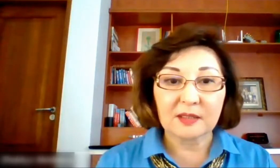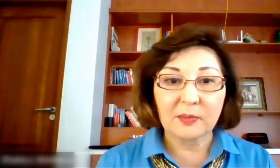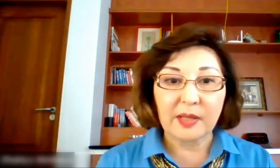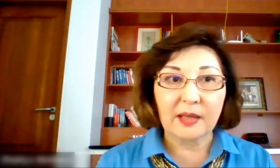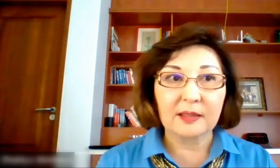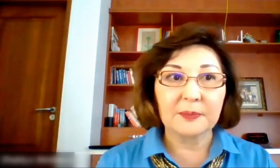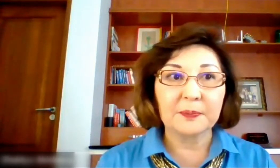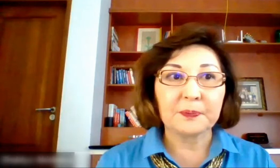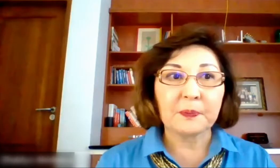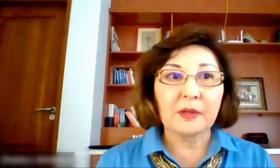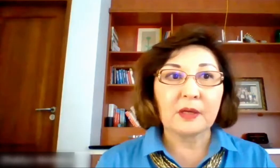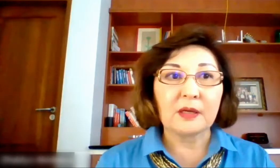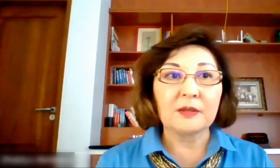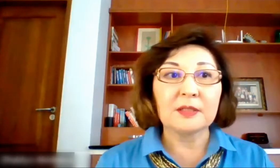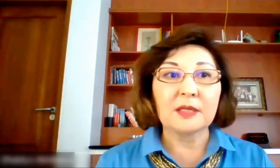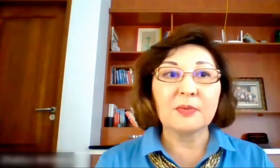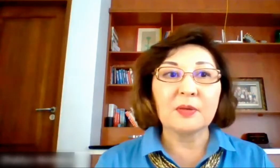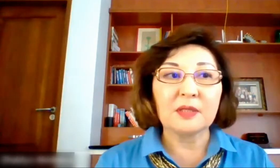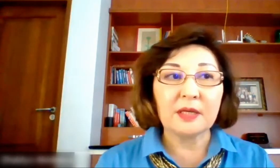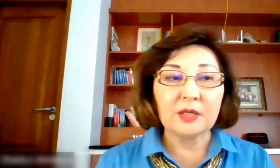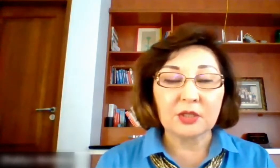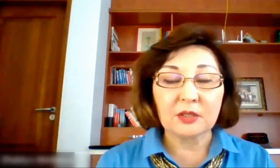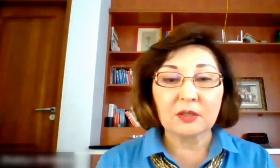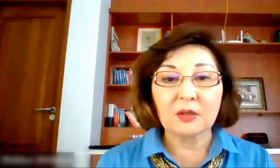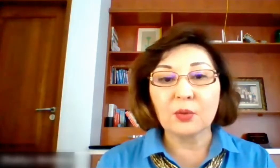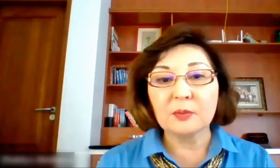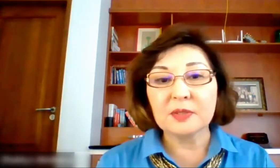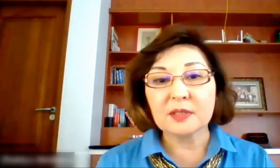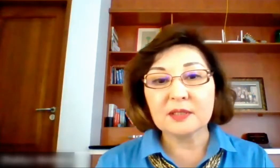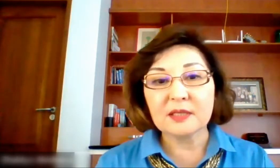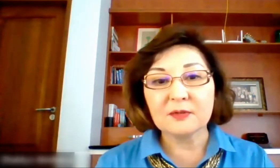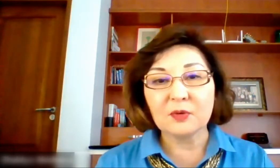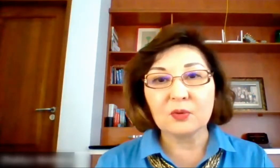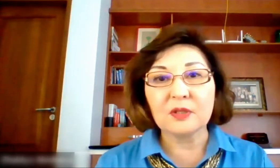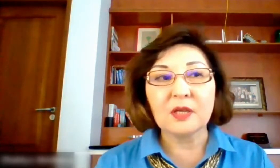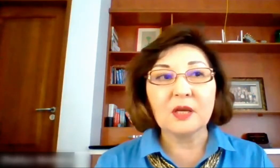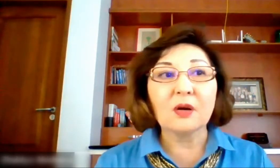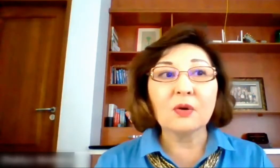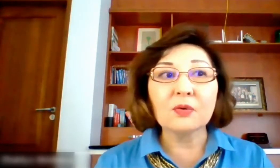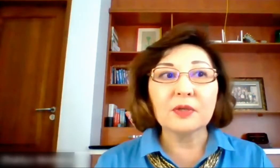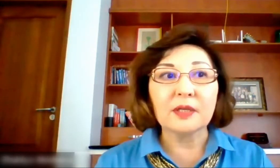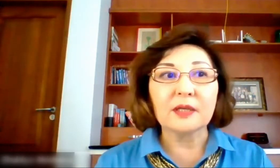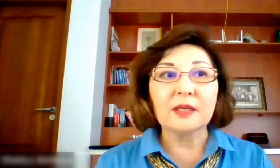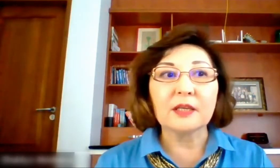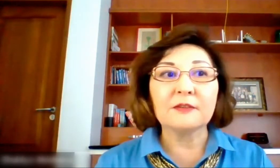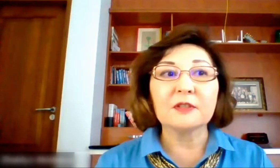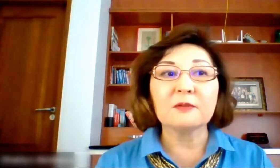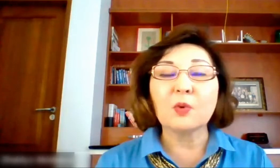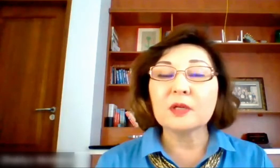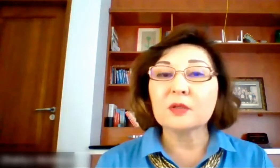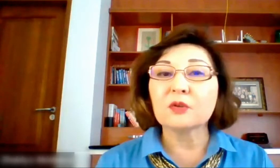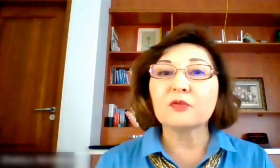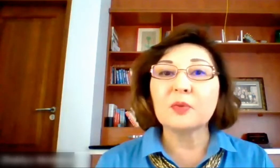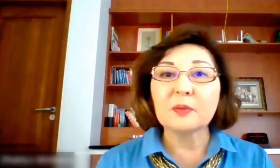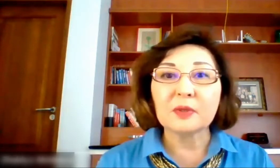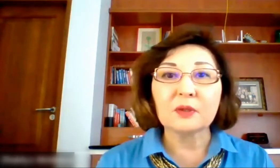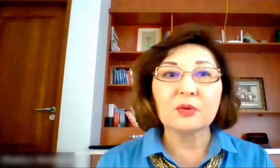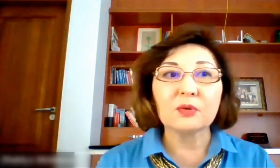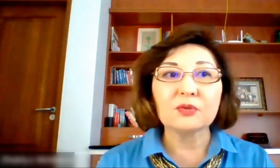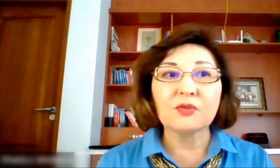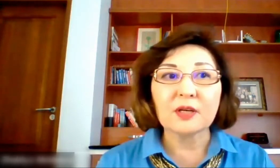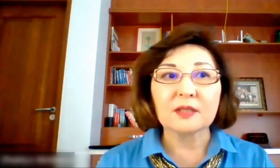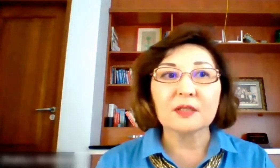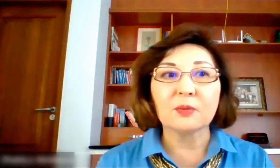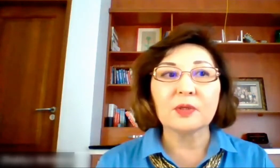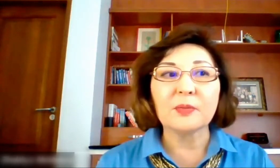Master Plan. Its implementation will be successful only if the voice of people who